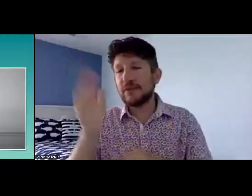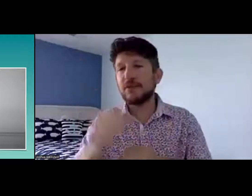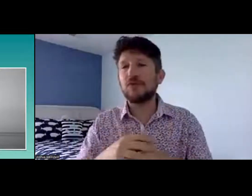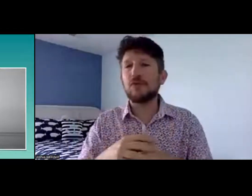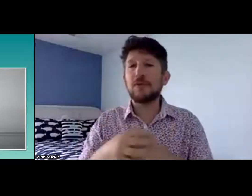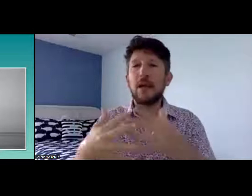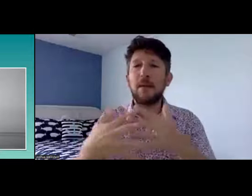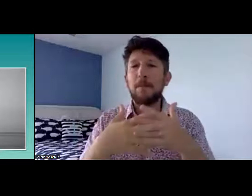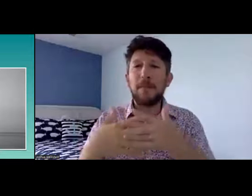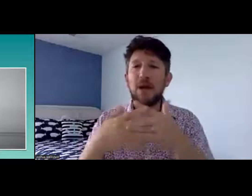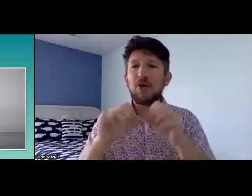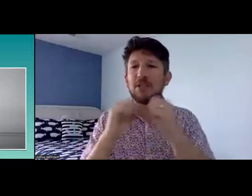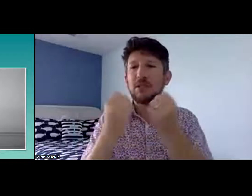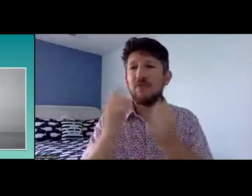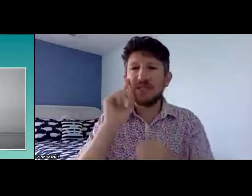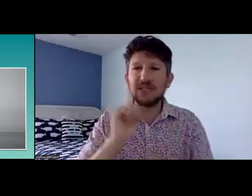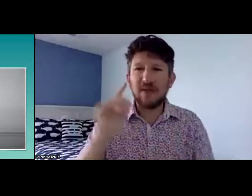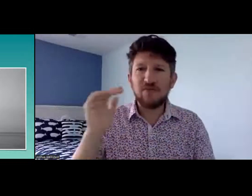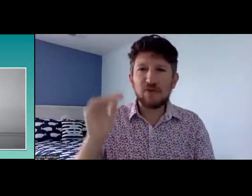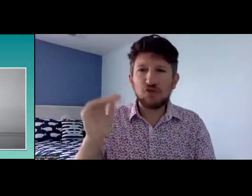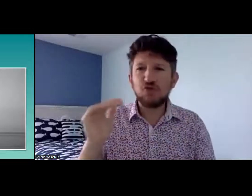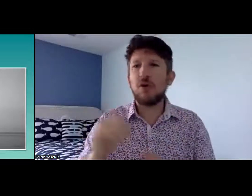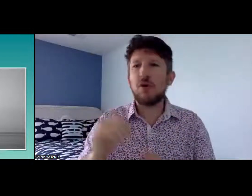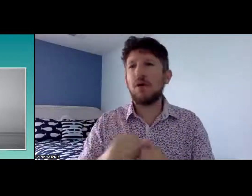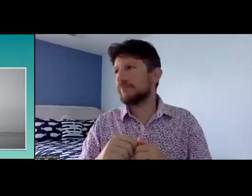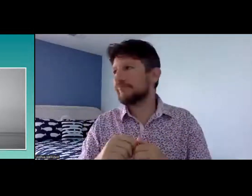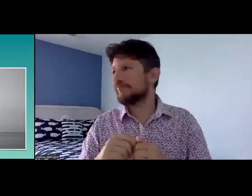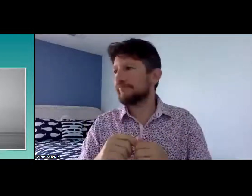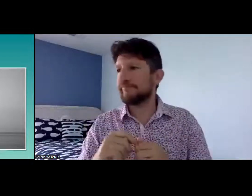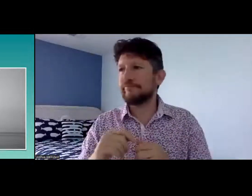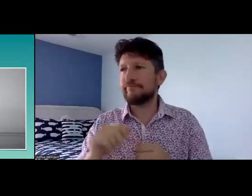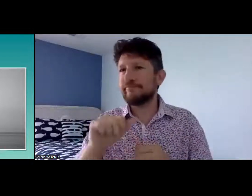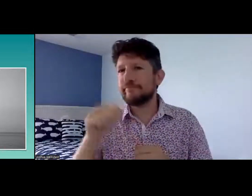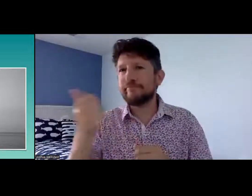also presented in various American